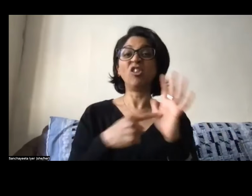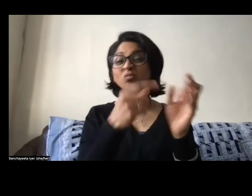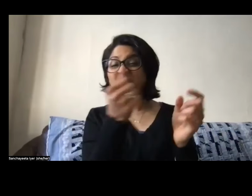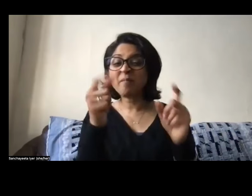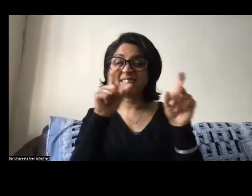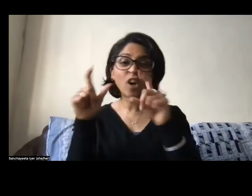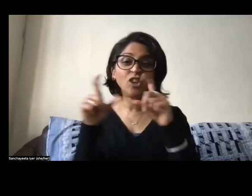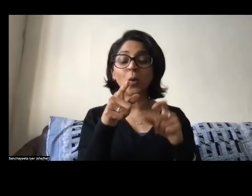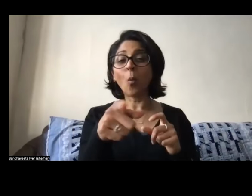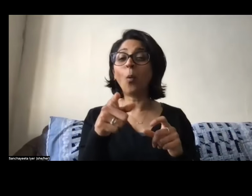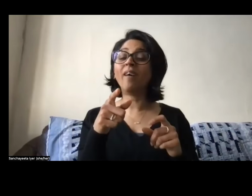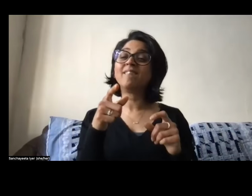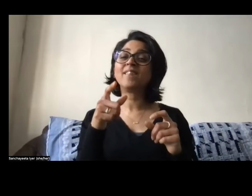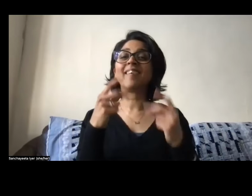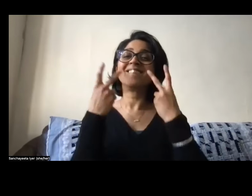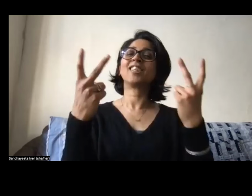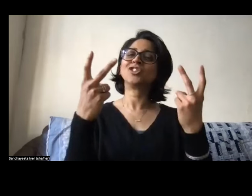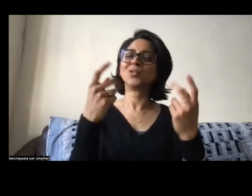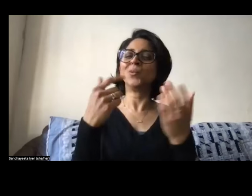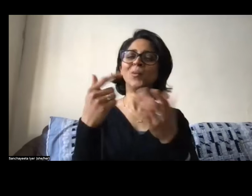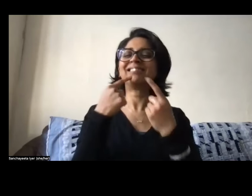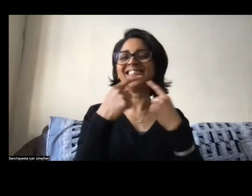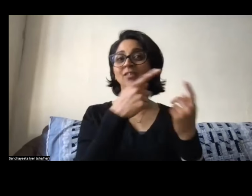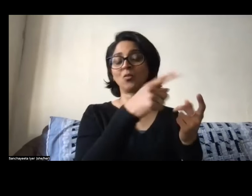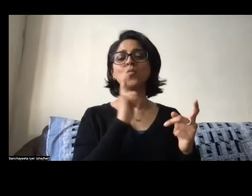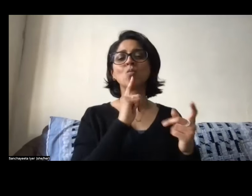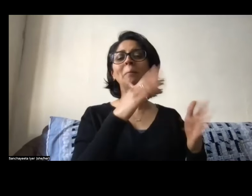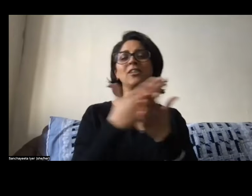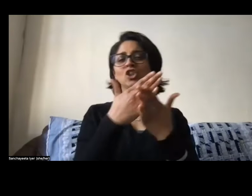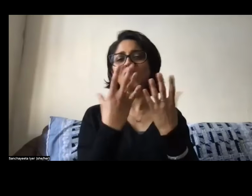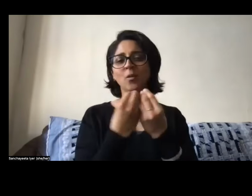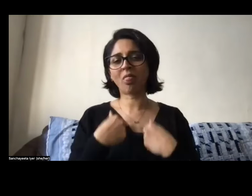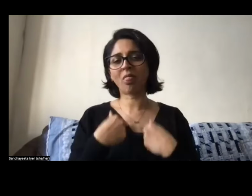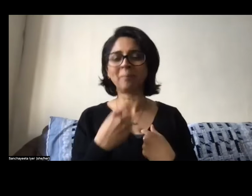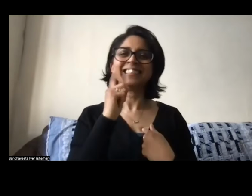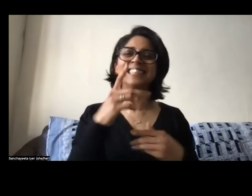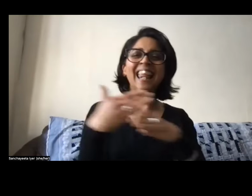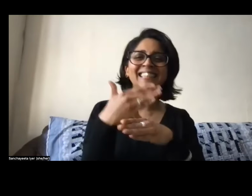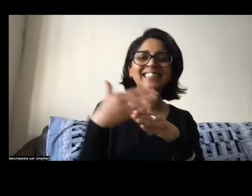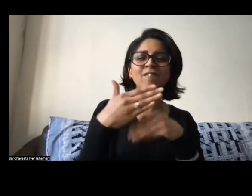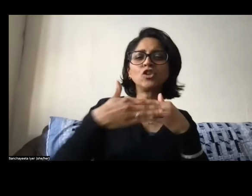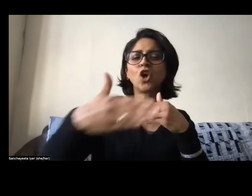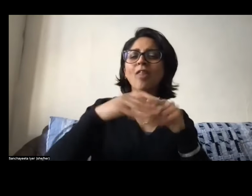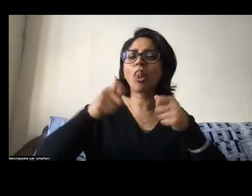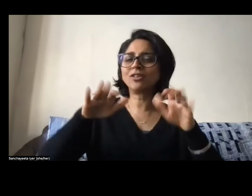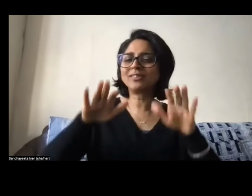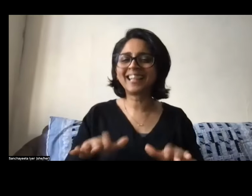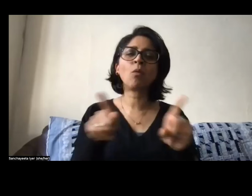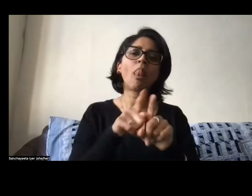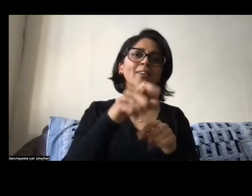everything. I just want to show you some of the photographs. So the visual data that I've been